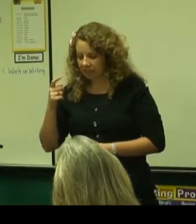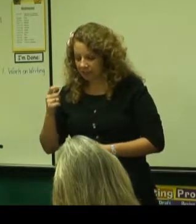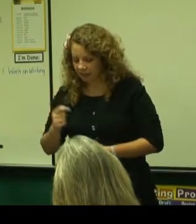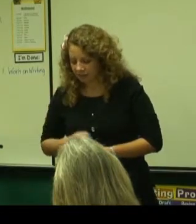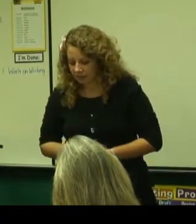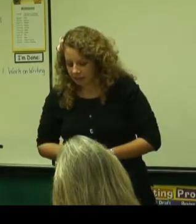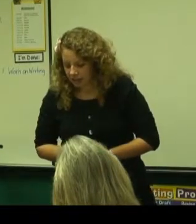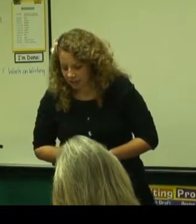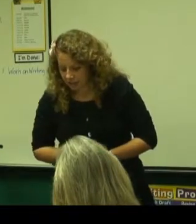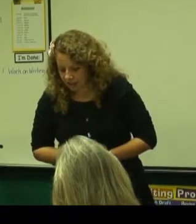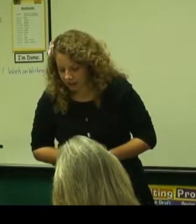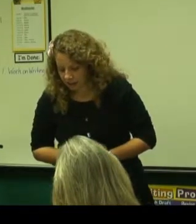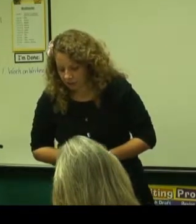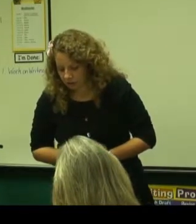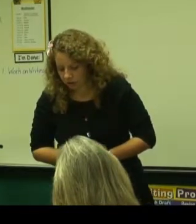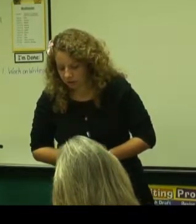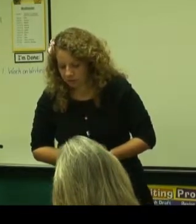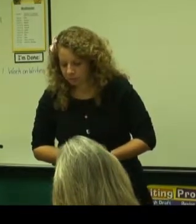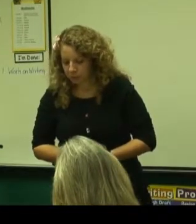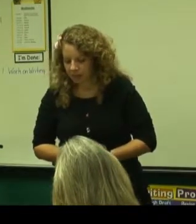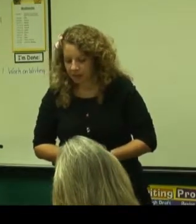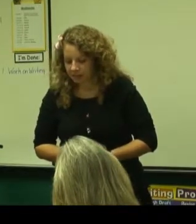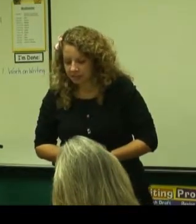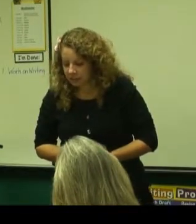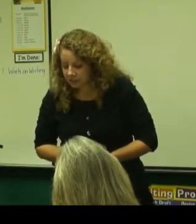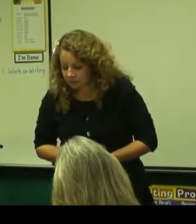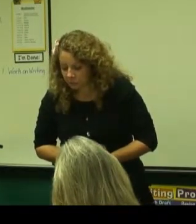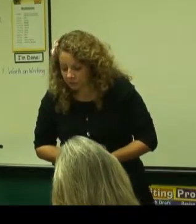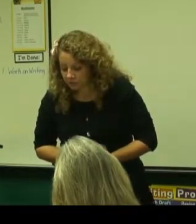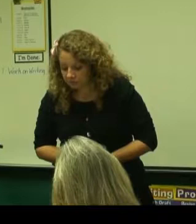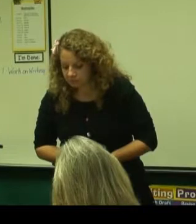that. And then I would put my head slightly forward.